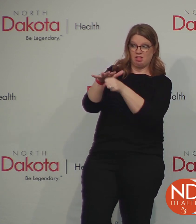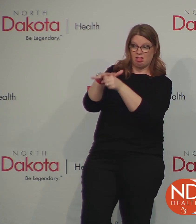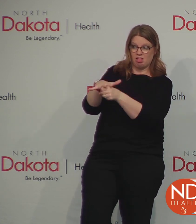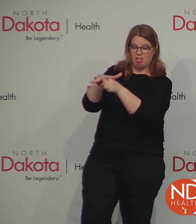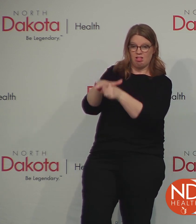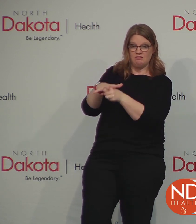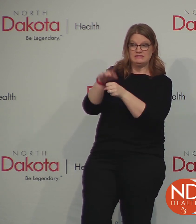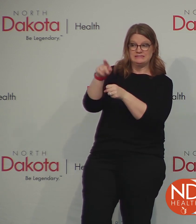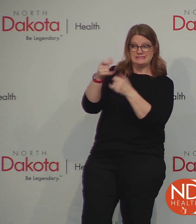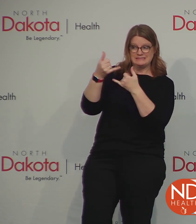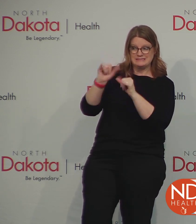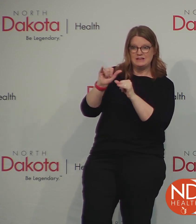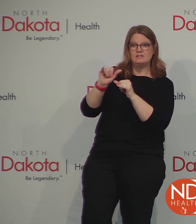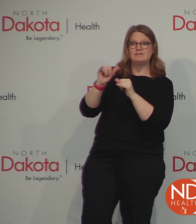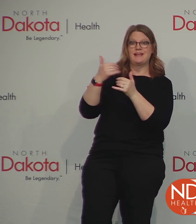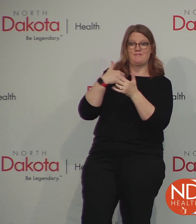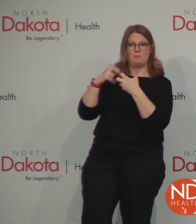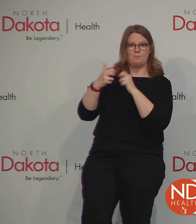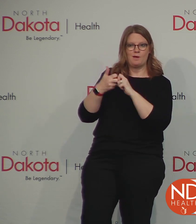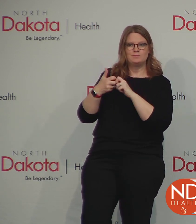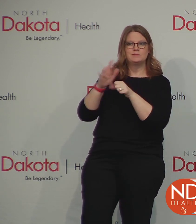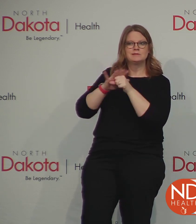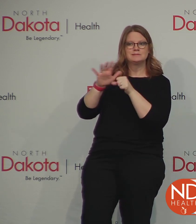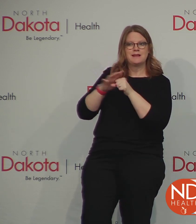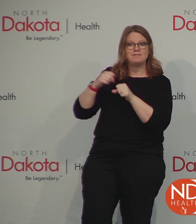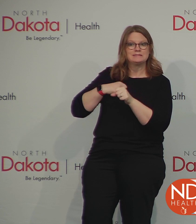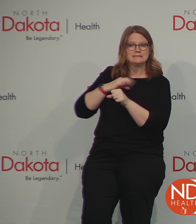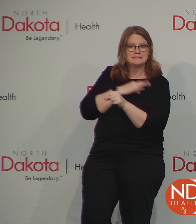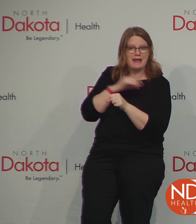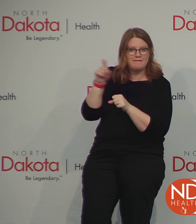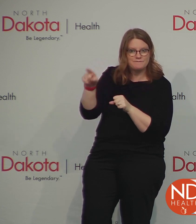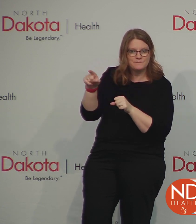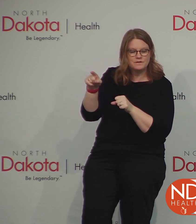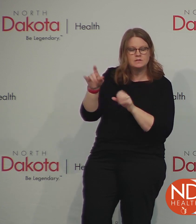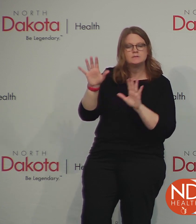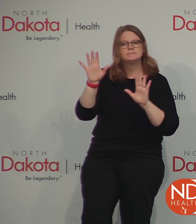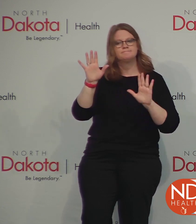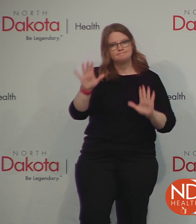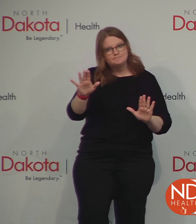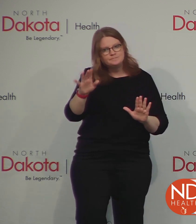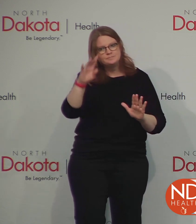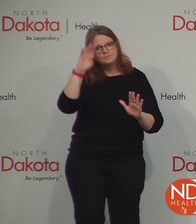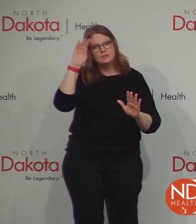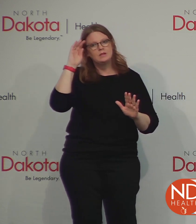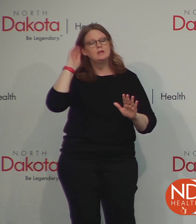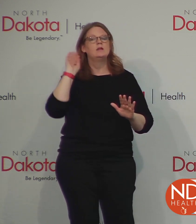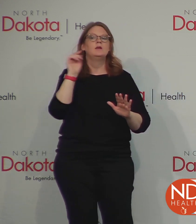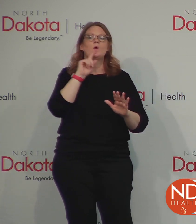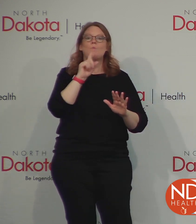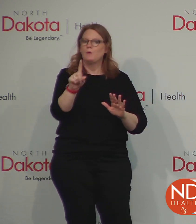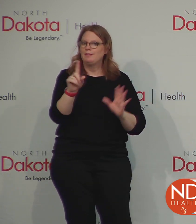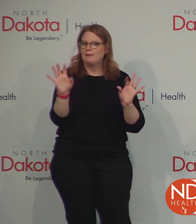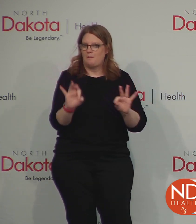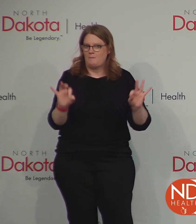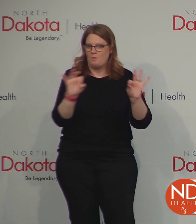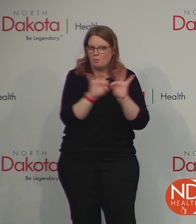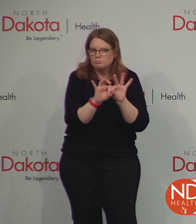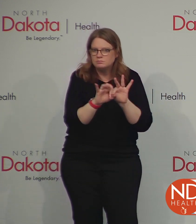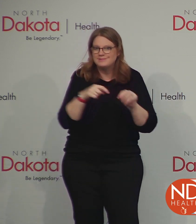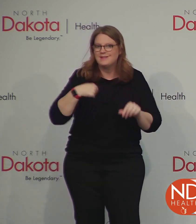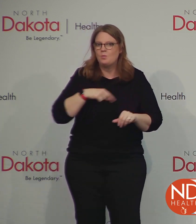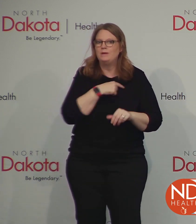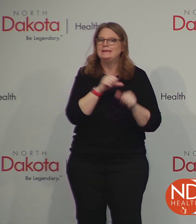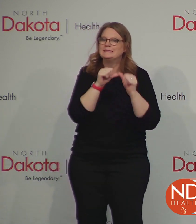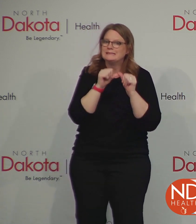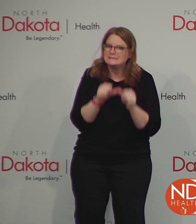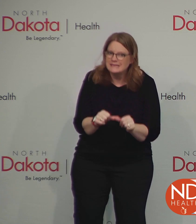still experiencing some staffing issues. I think it's important that we just remain vigilant in this